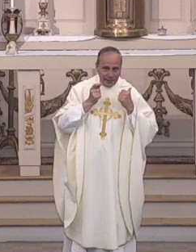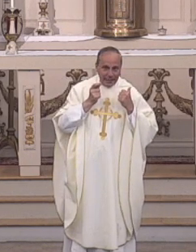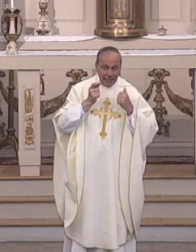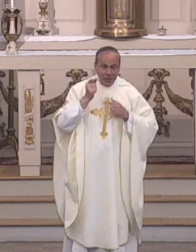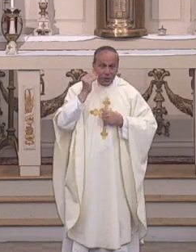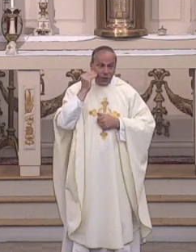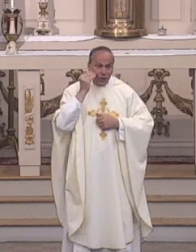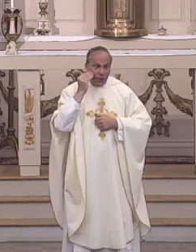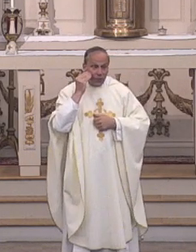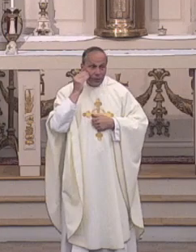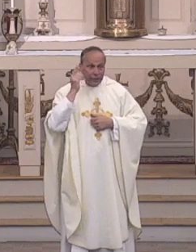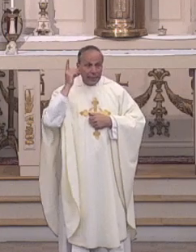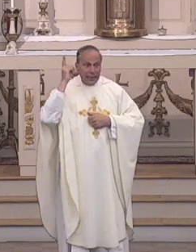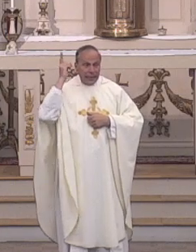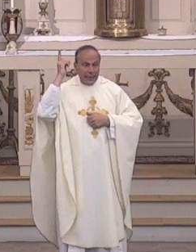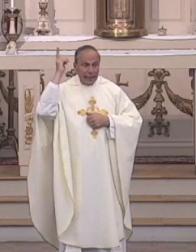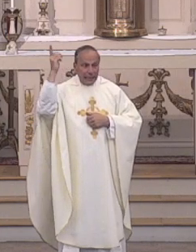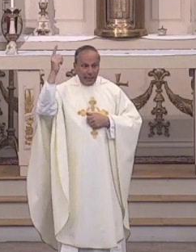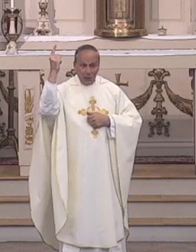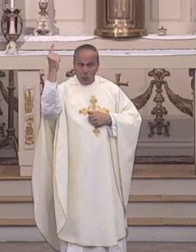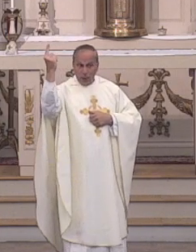Eucharist.